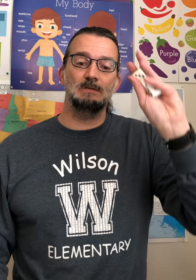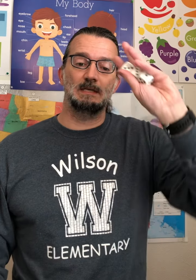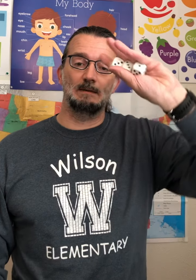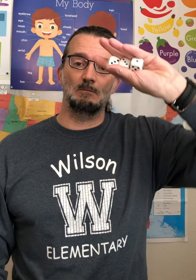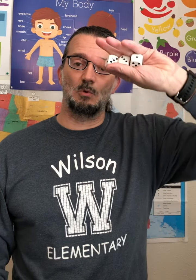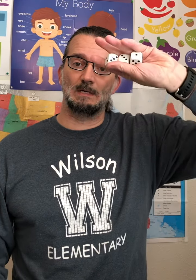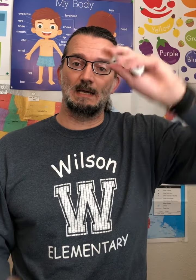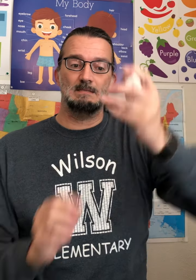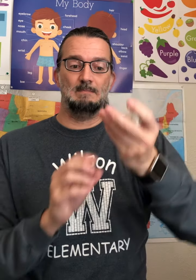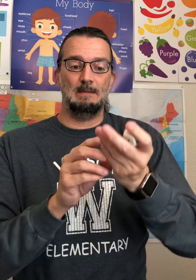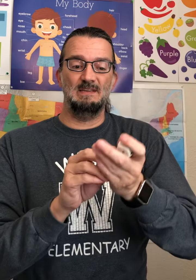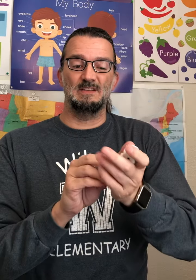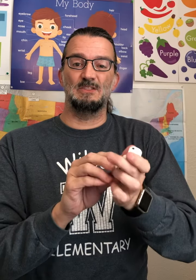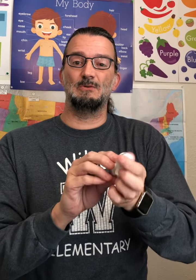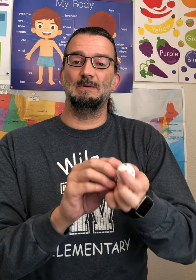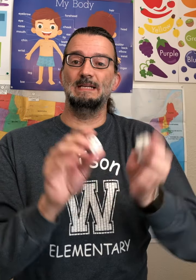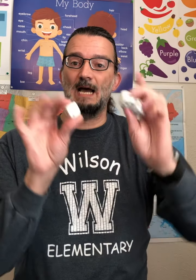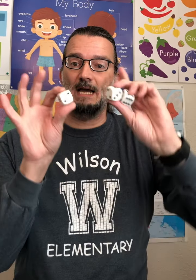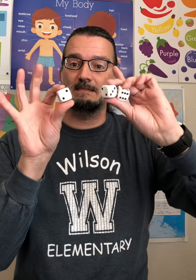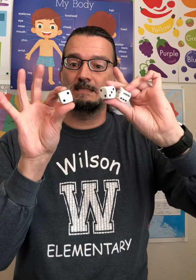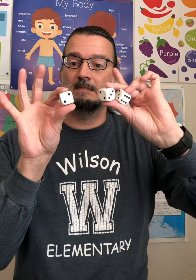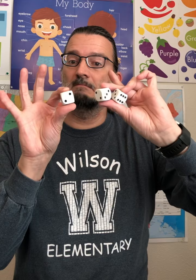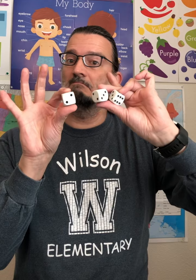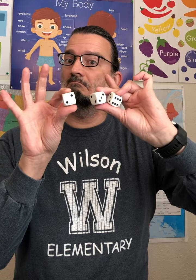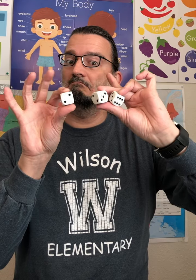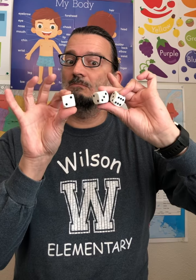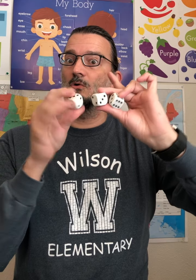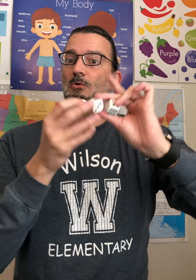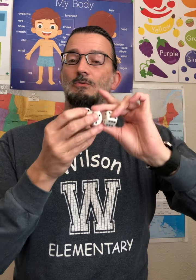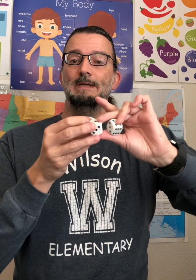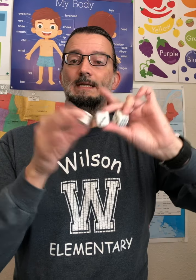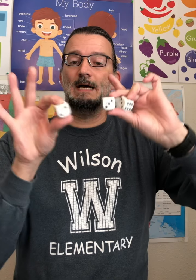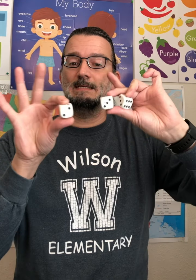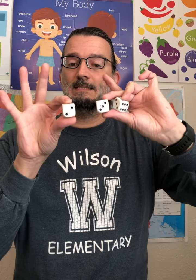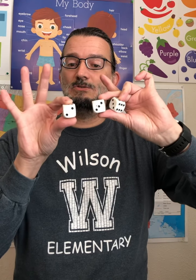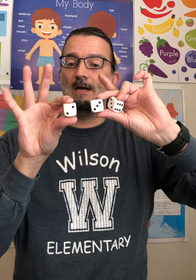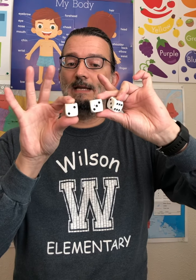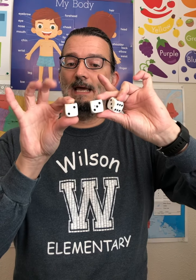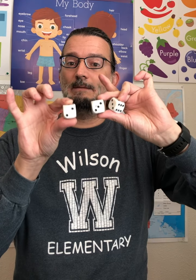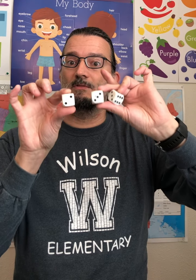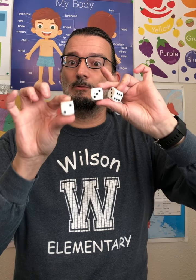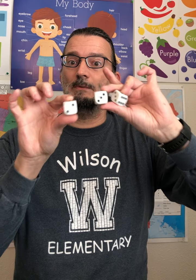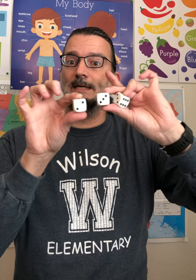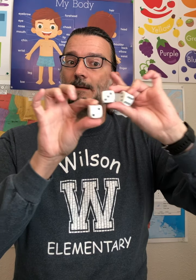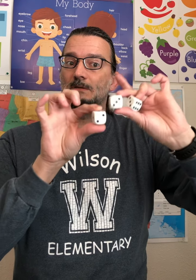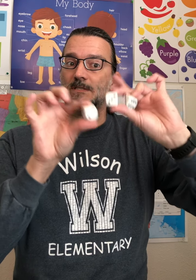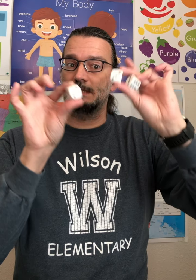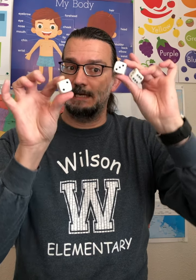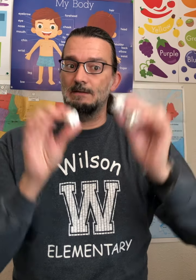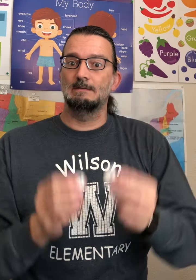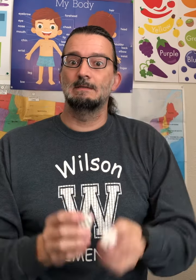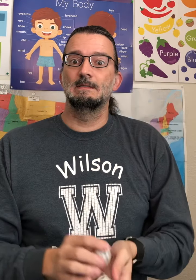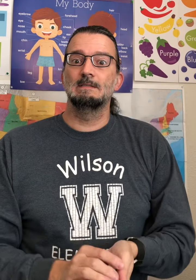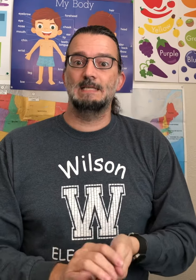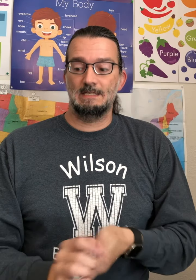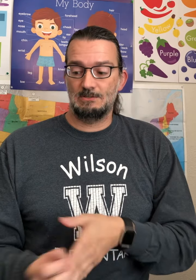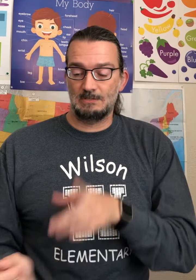could get more dice. Maybe even 3 dice. Roll 3 dice and try to add up 3 numbers together. Test yourself